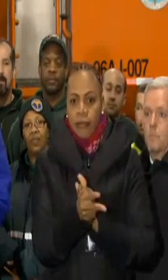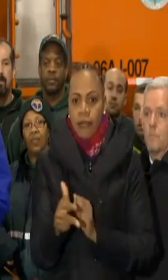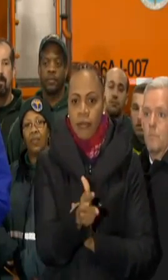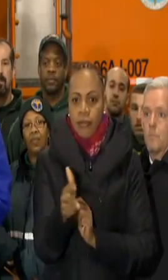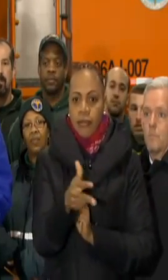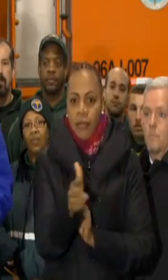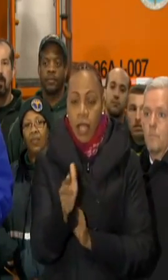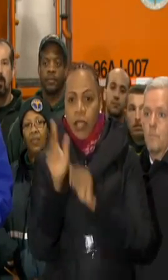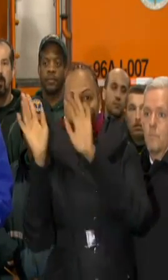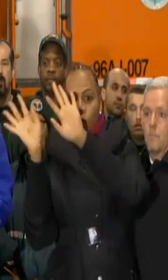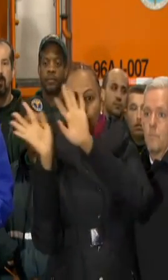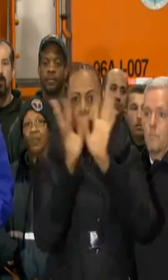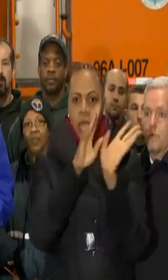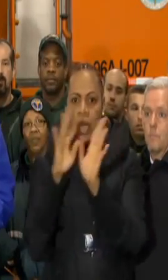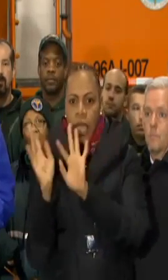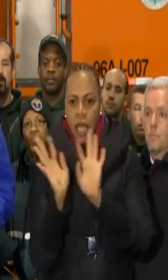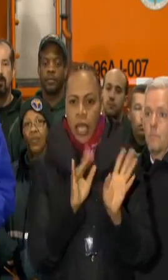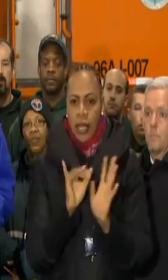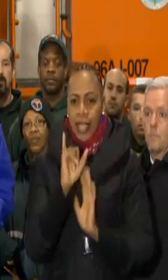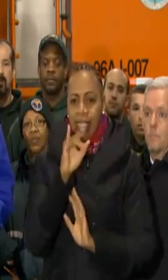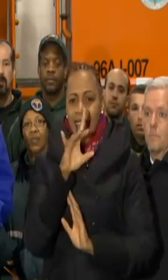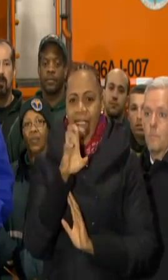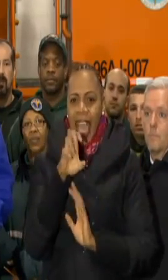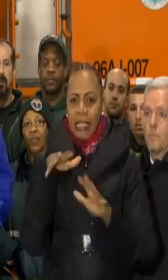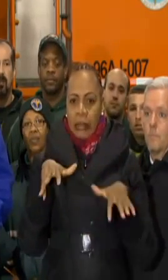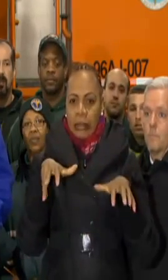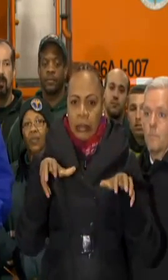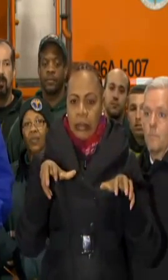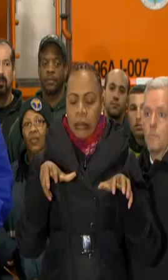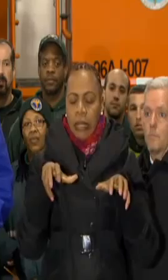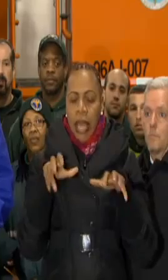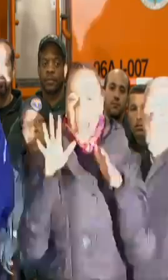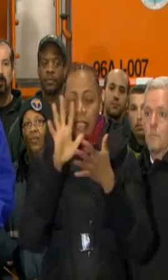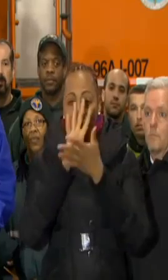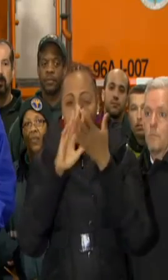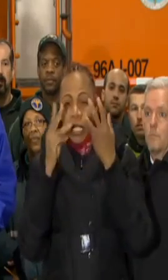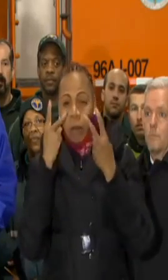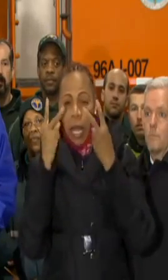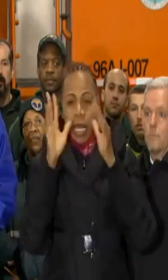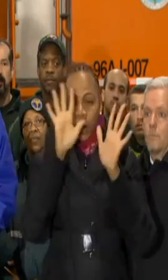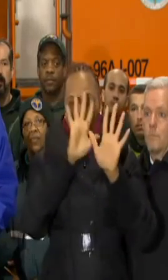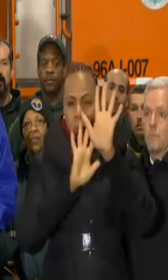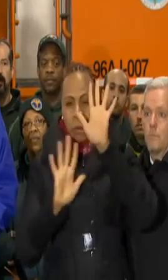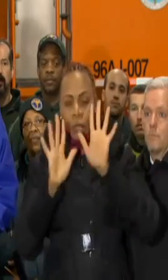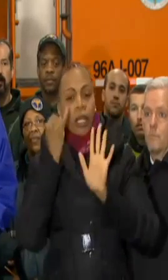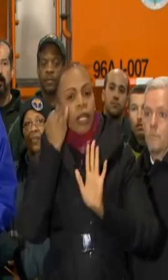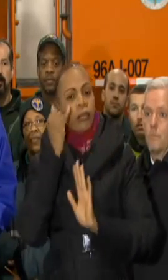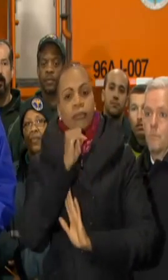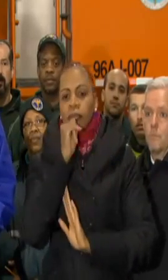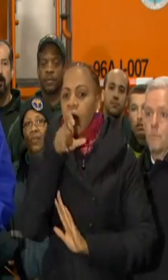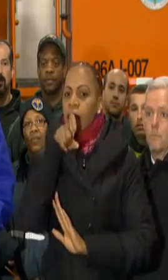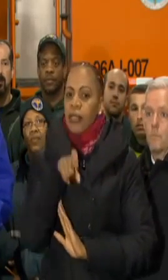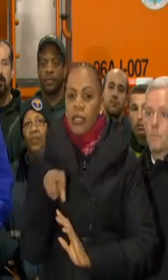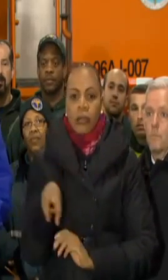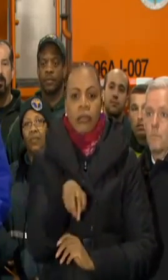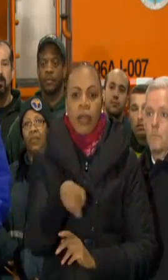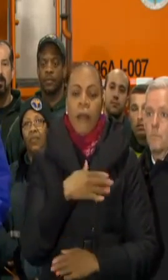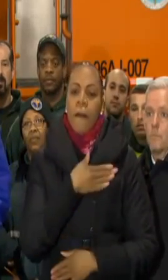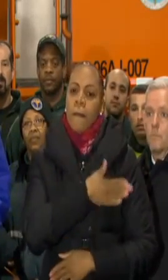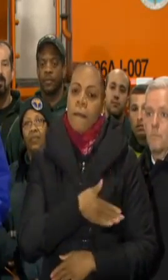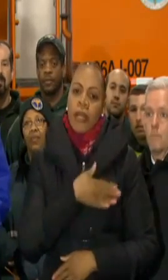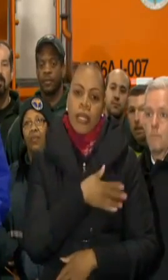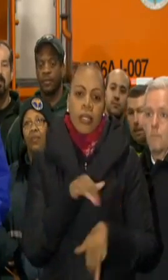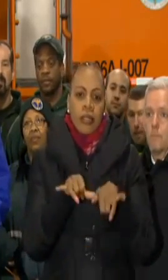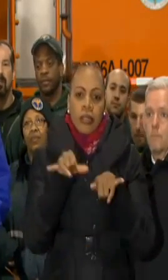the ice, there's a lot of blowing snow still, so that's going to affect visibility. If you do not need to travel today, please stay